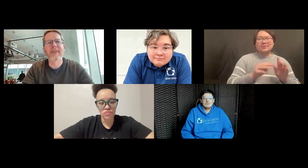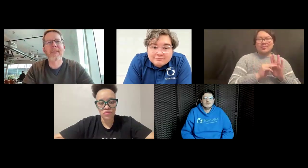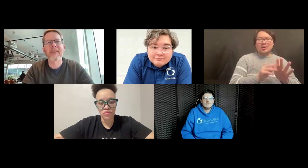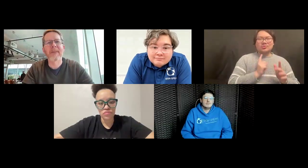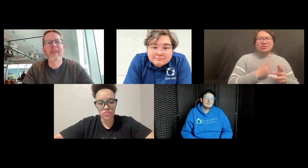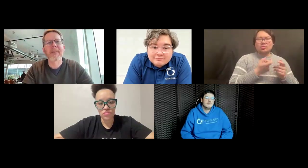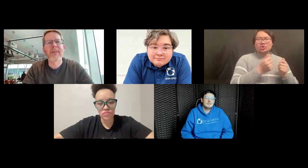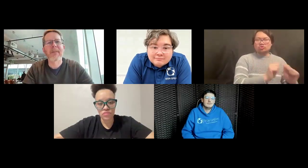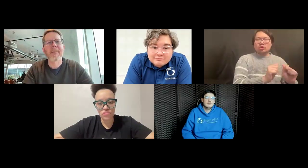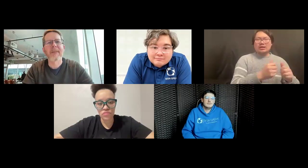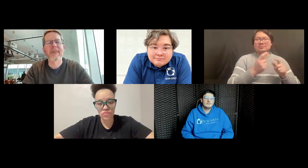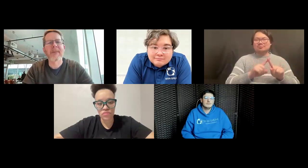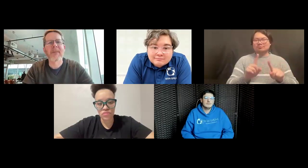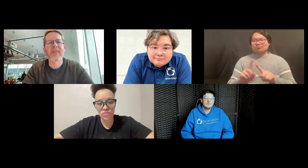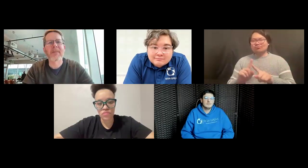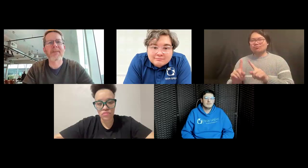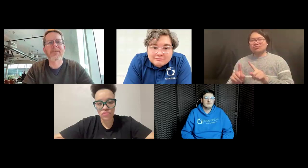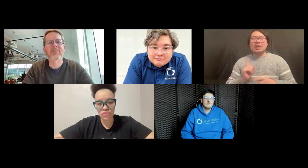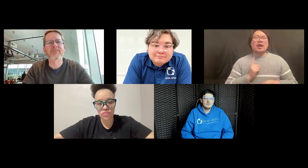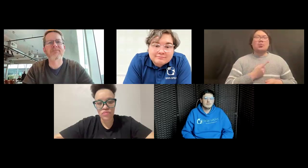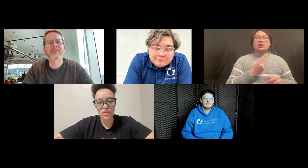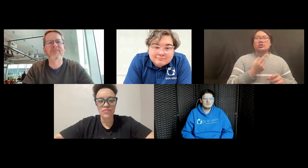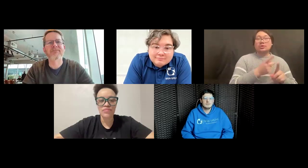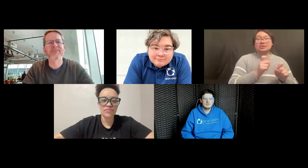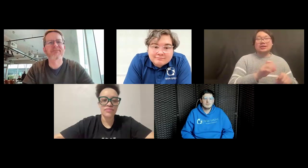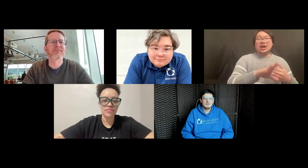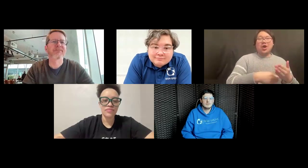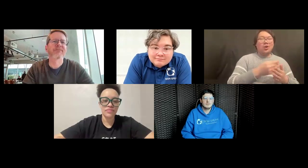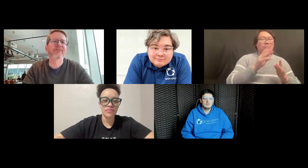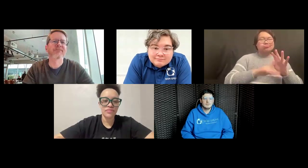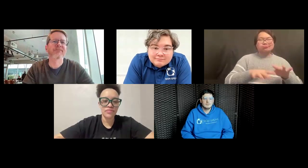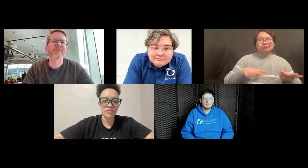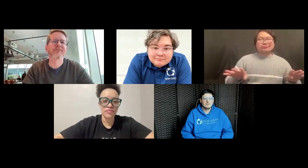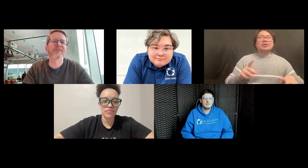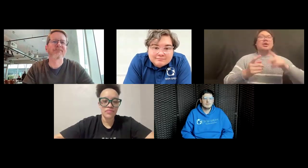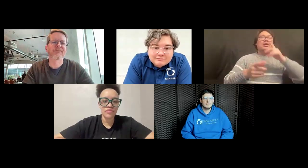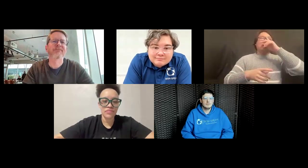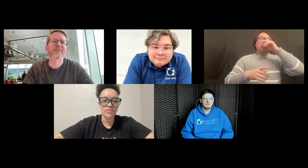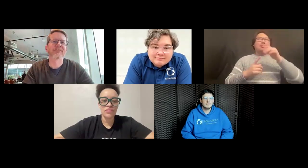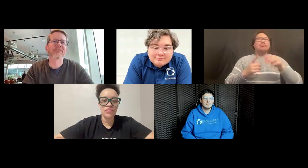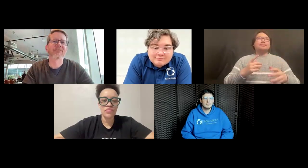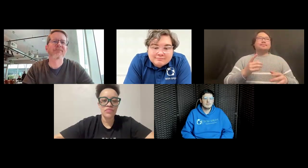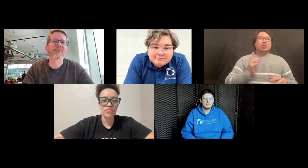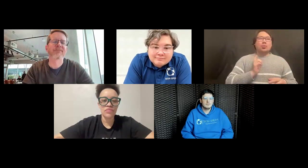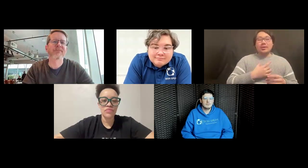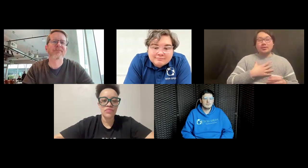Yeah, so we have different models that we've tried over the course of time, and we've used testing, a variety of testing in